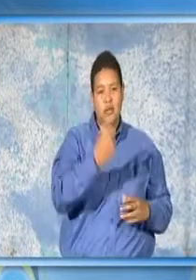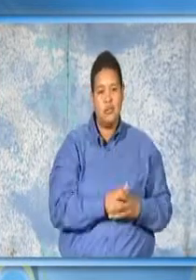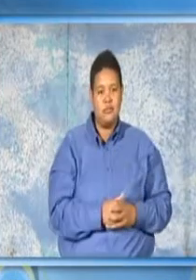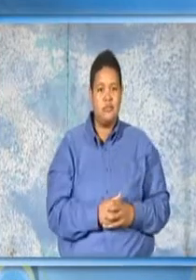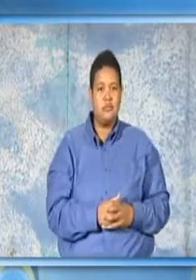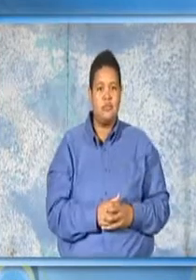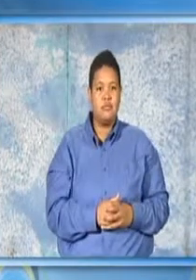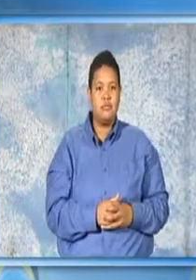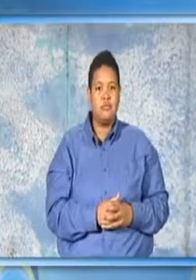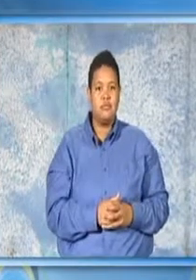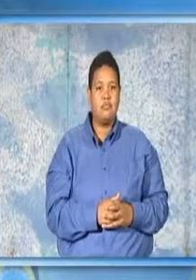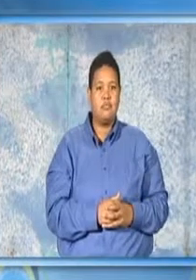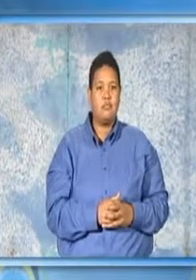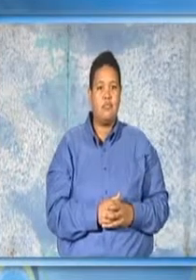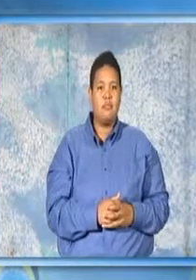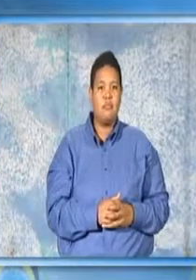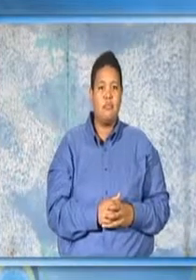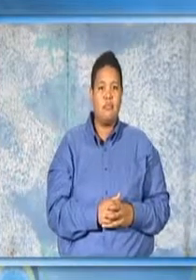Therefore,